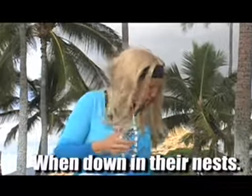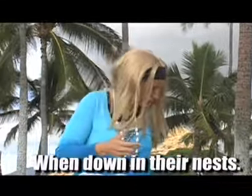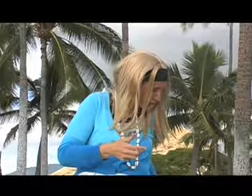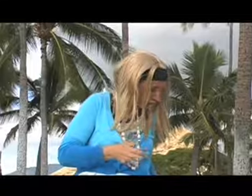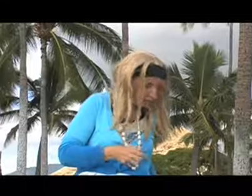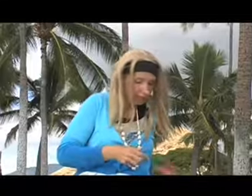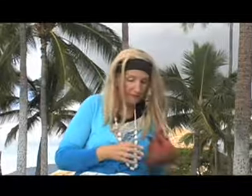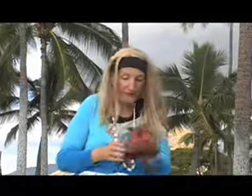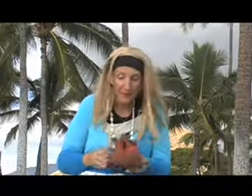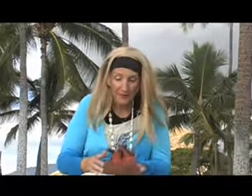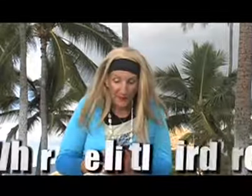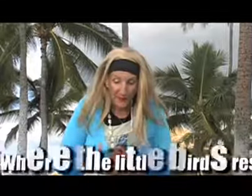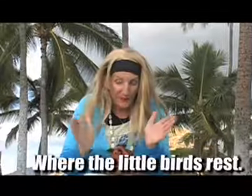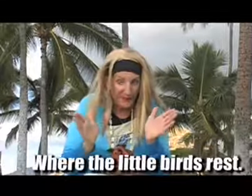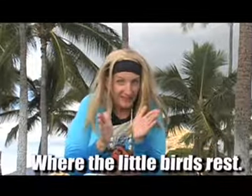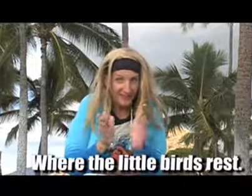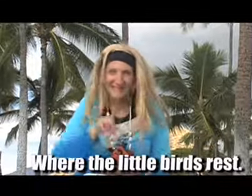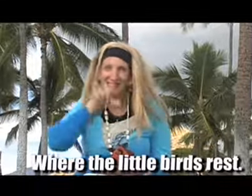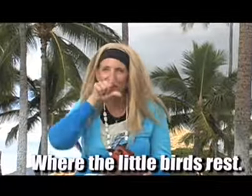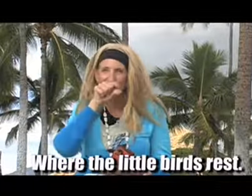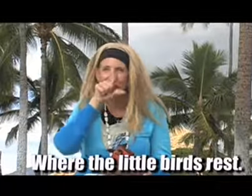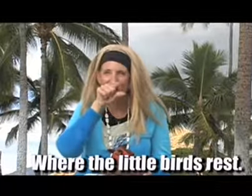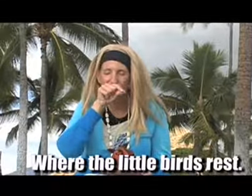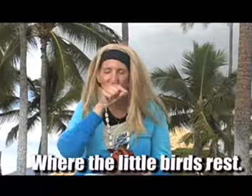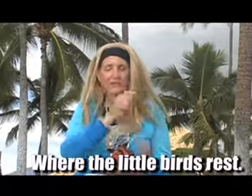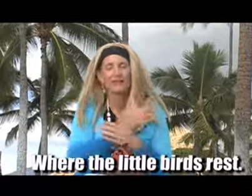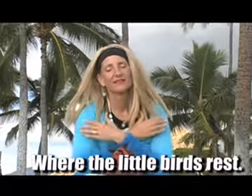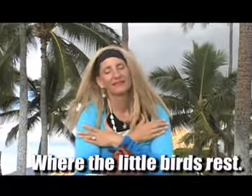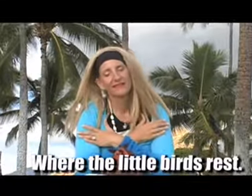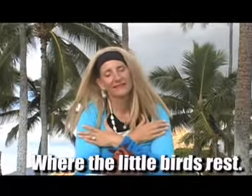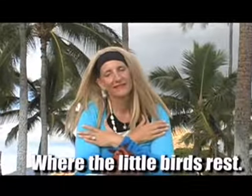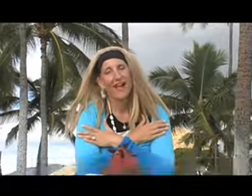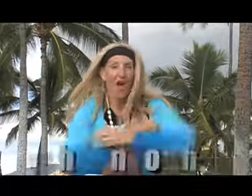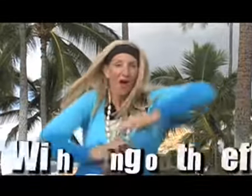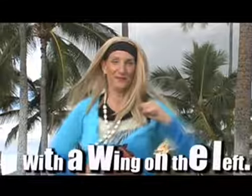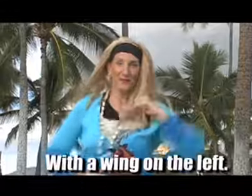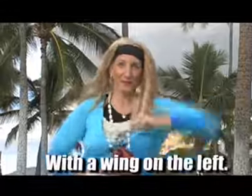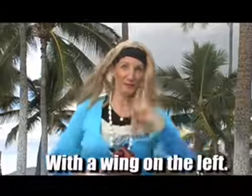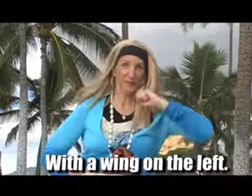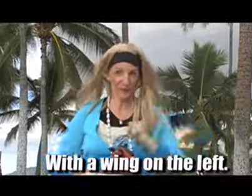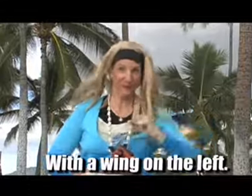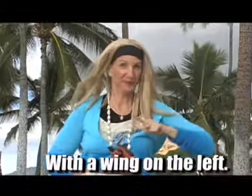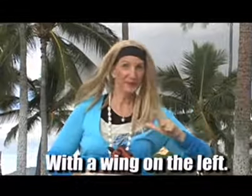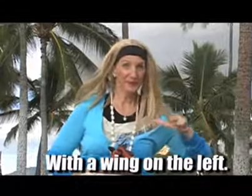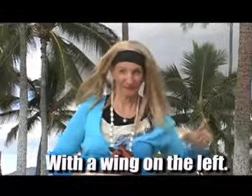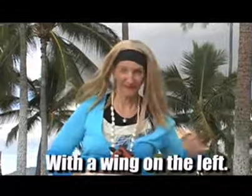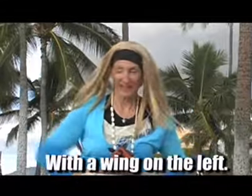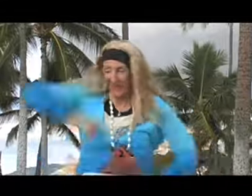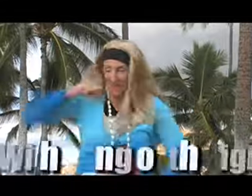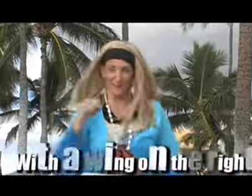nest, where the little birds rest, with a wing on the left and a